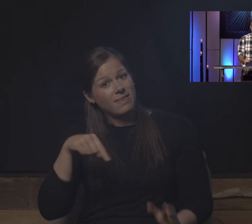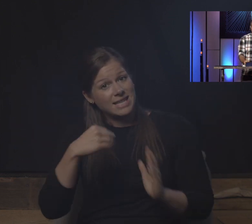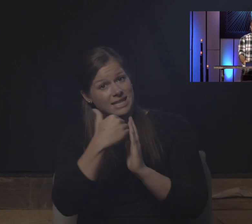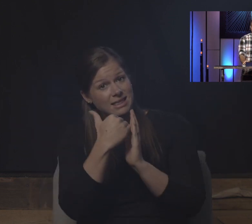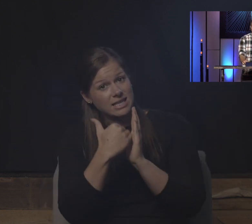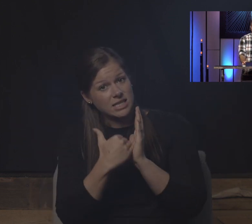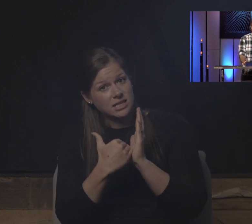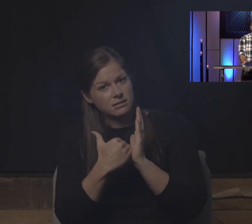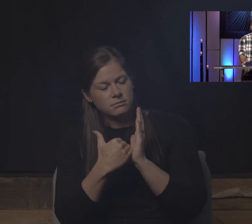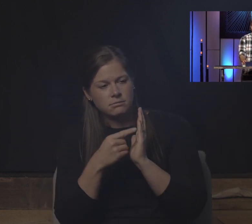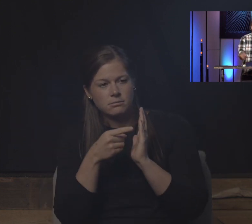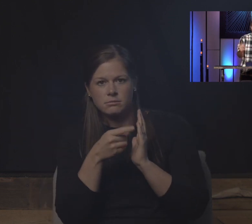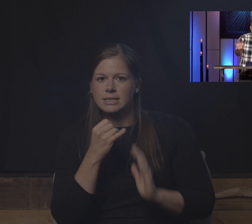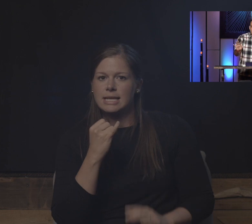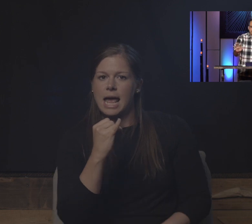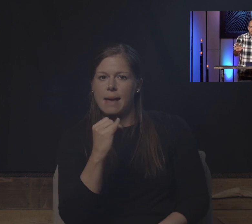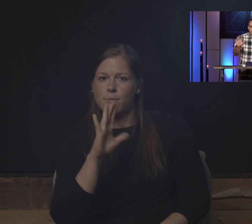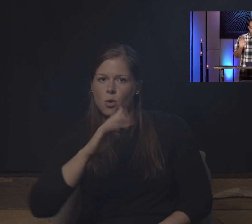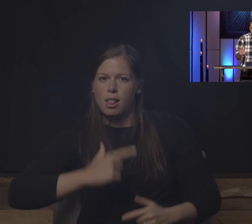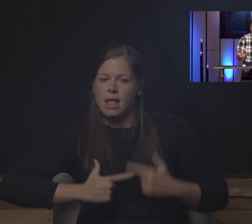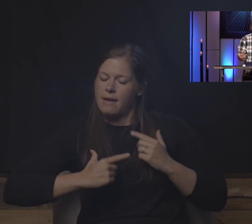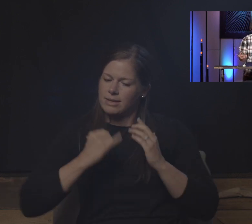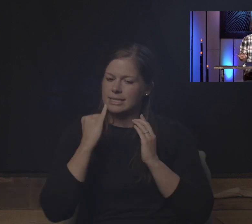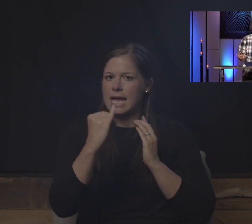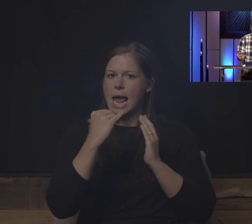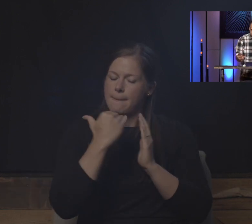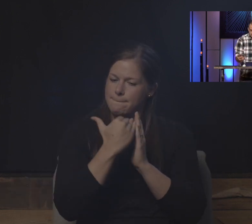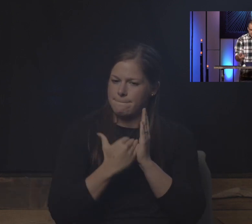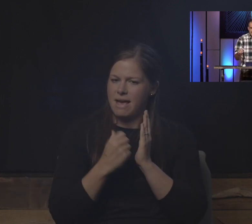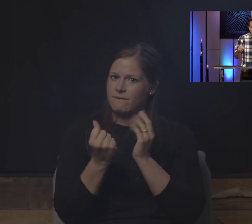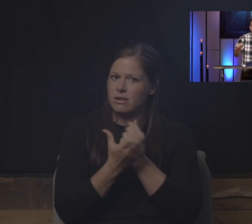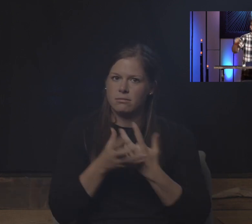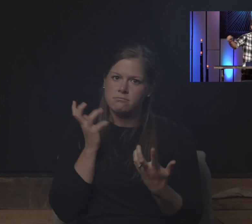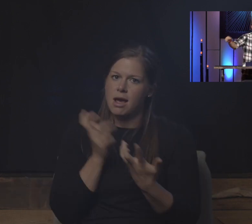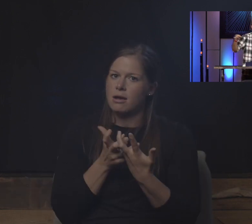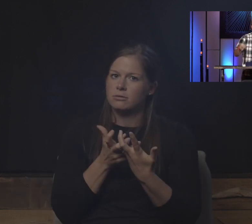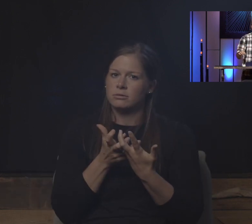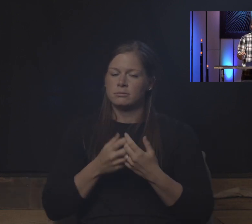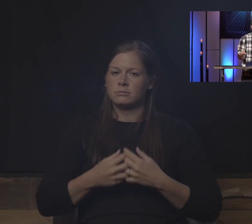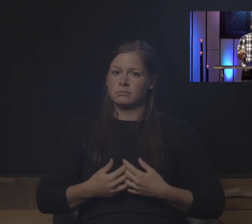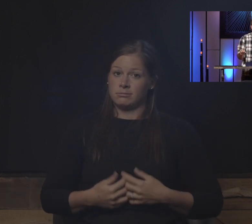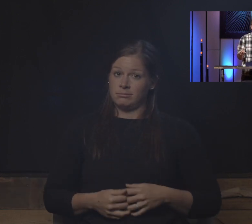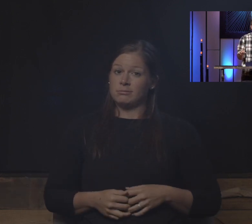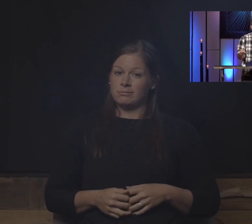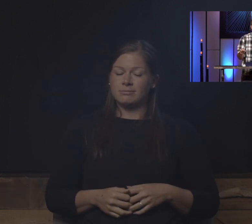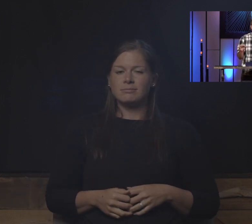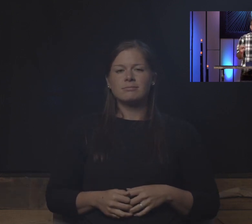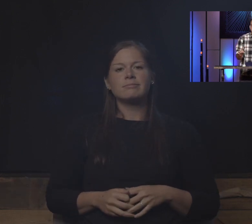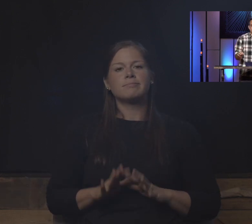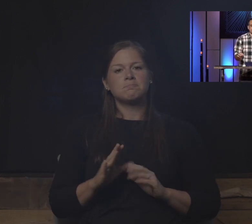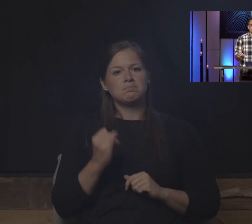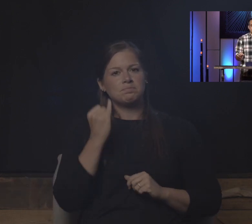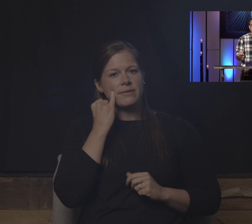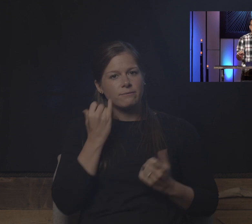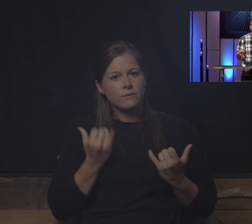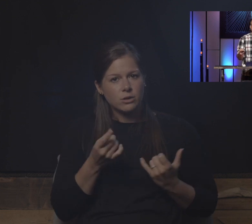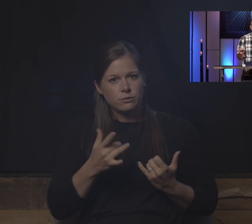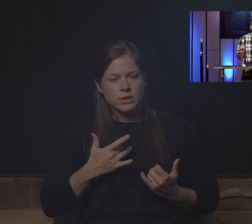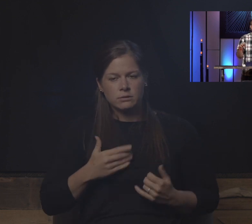second. If it was painful to go through that list because that's your present life, then